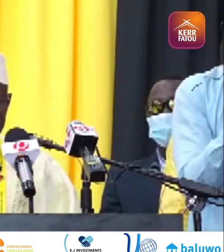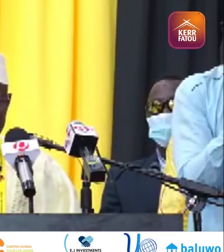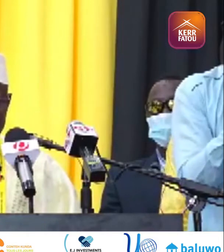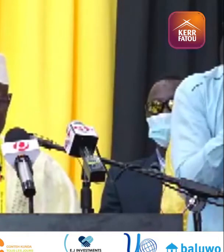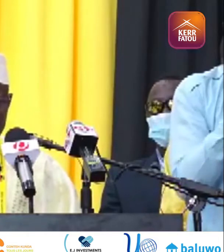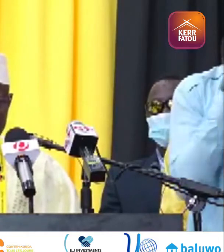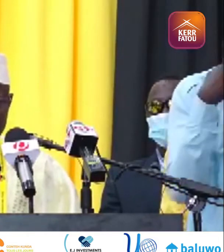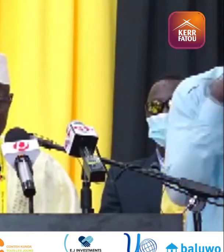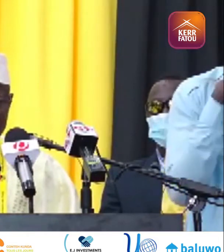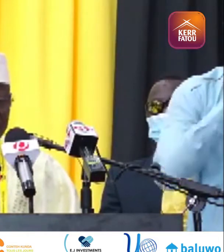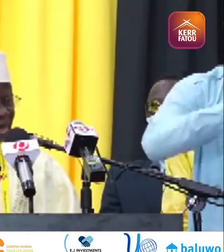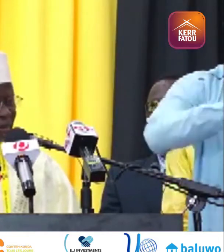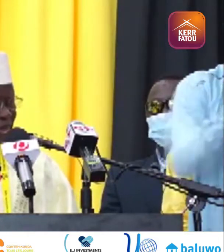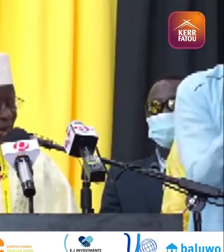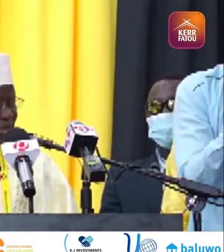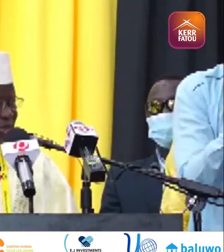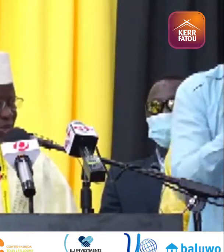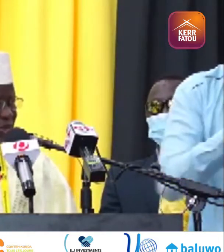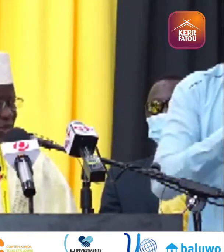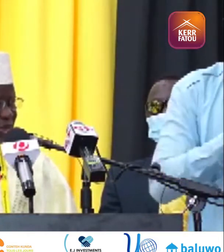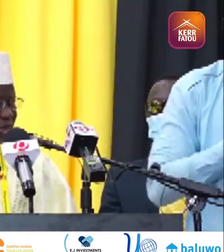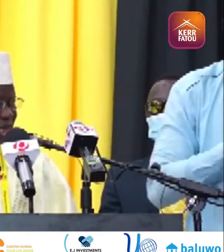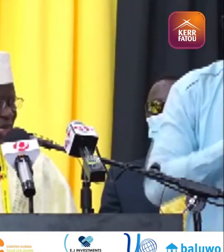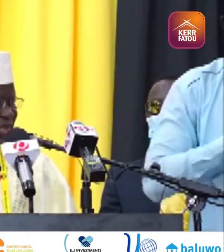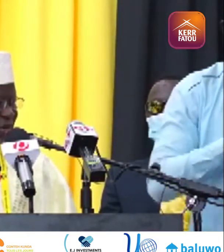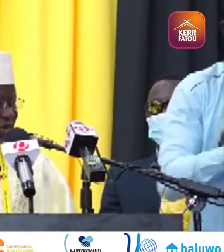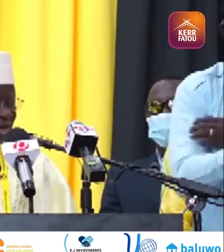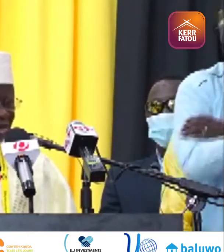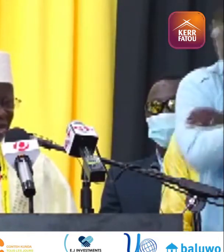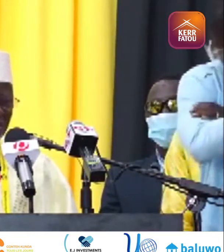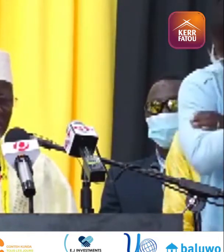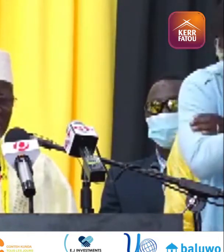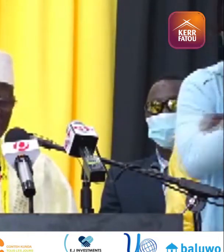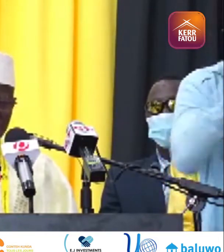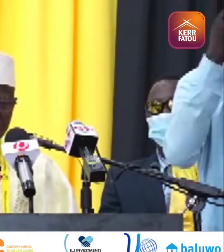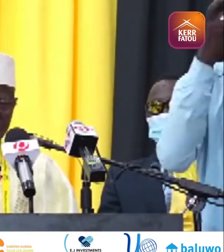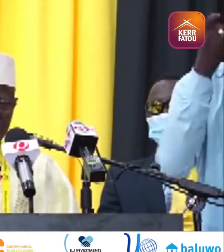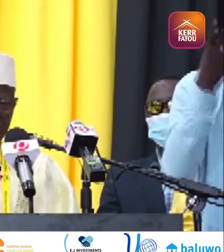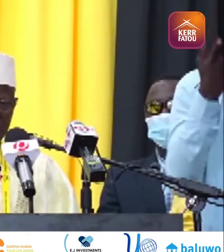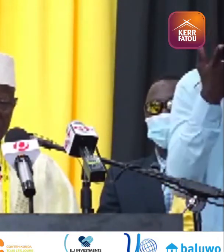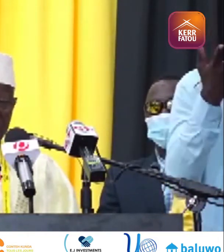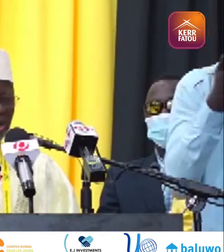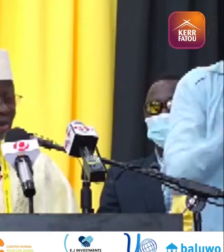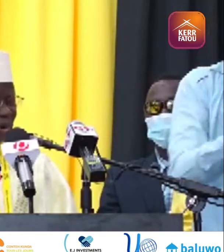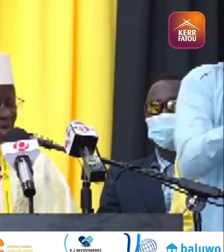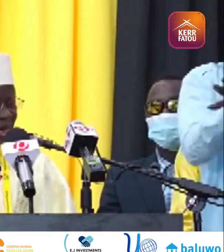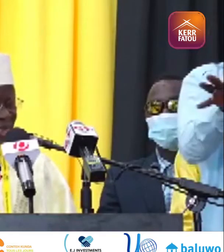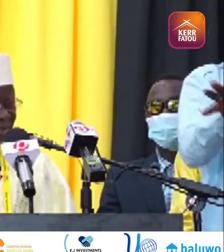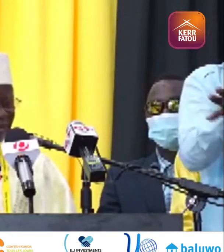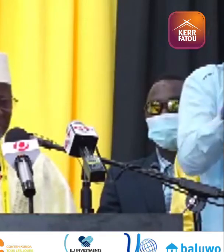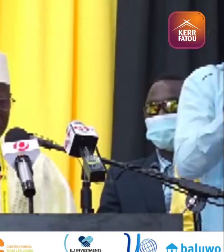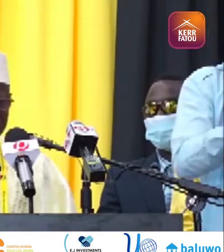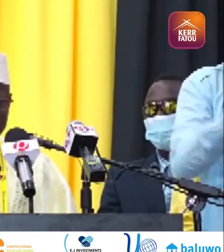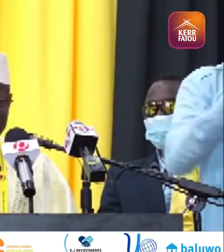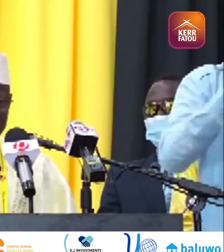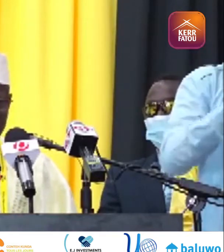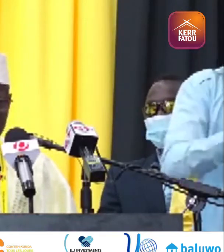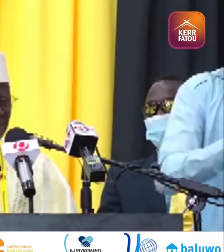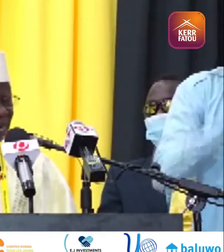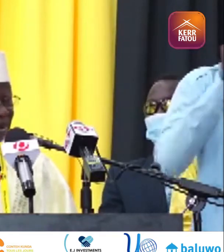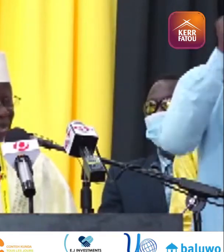pandemic came on us, and as a result, we had to defer all political